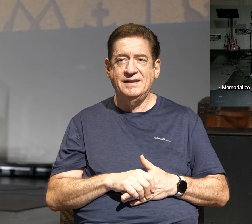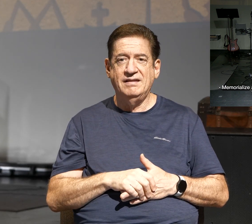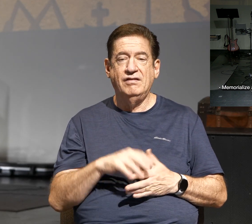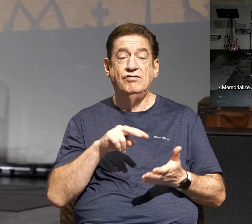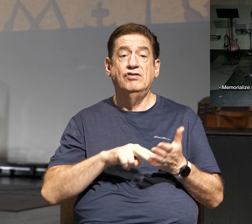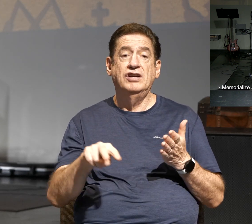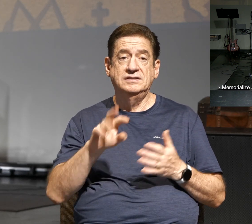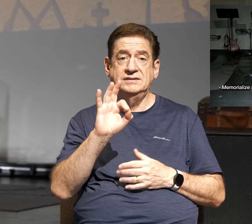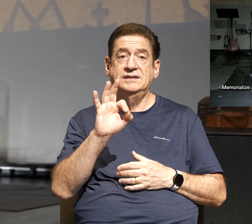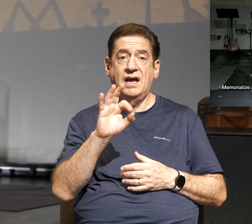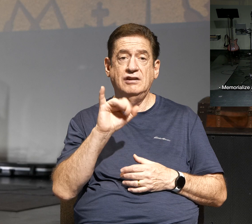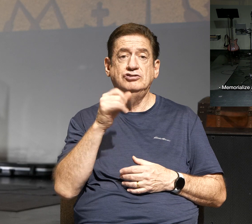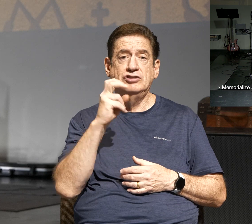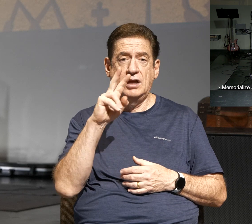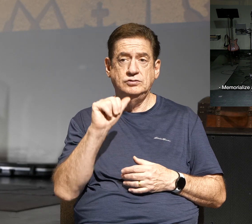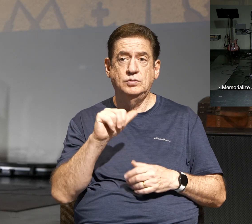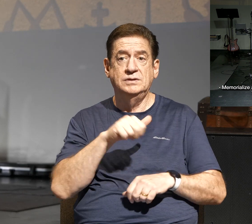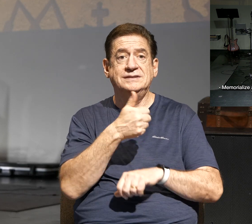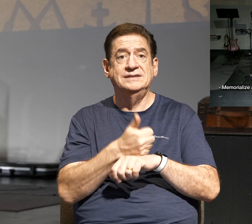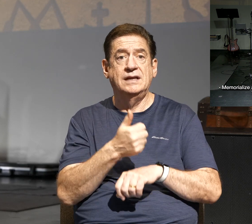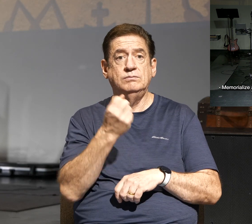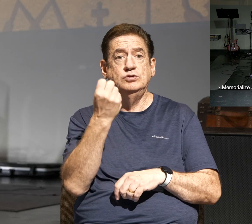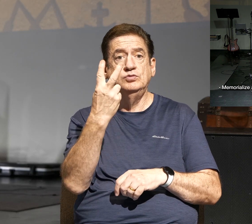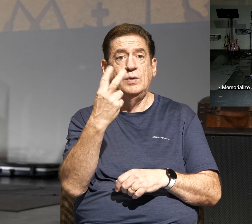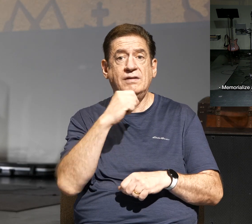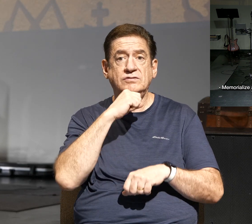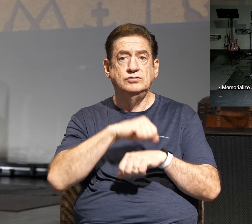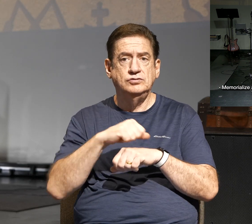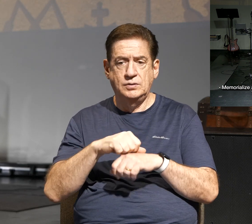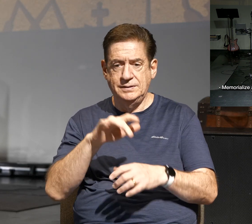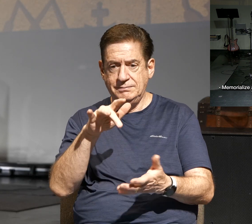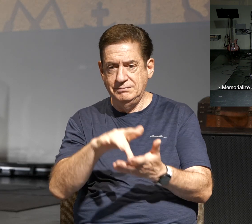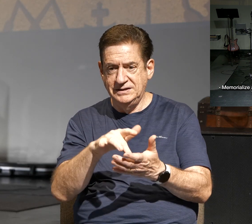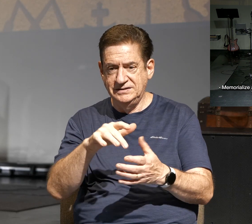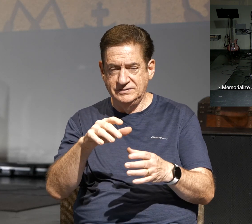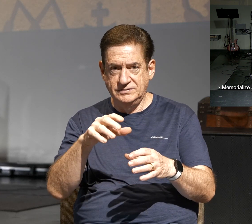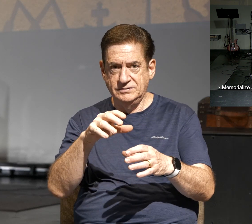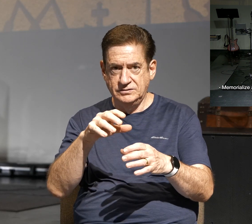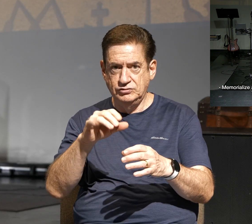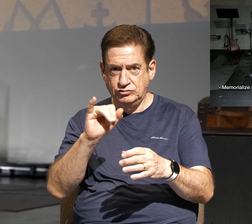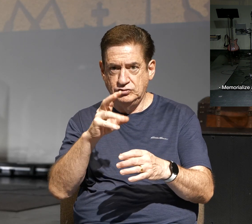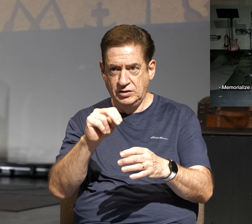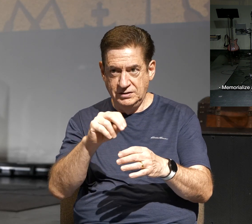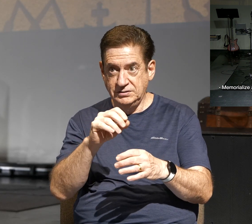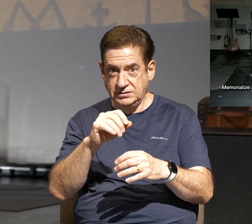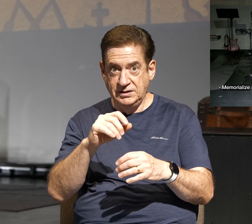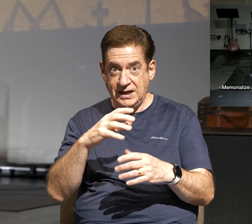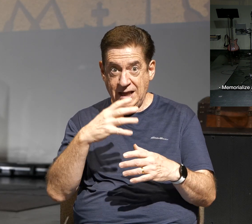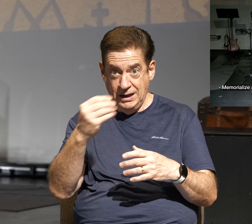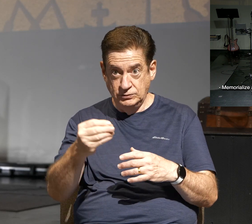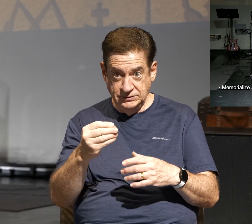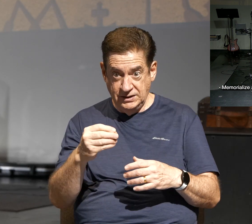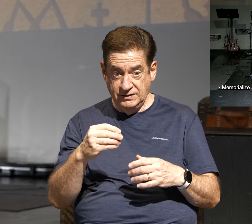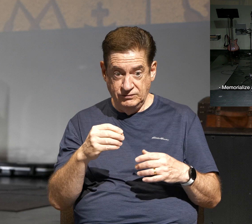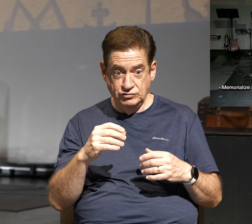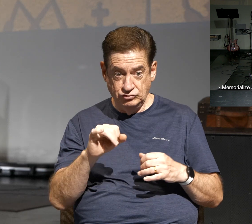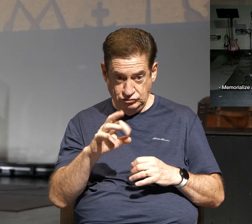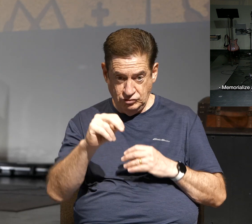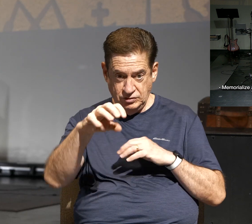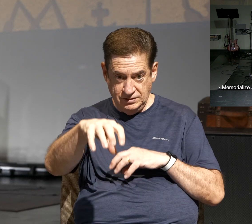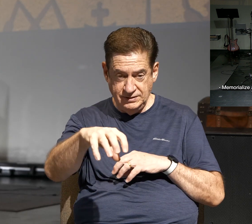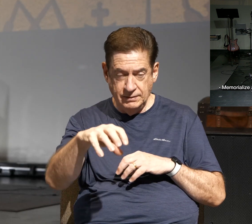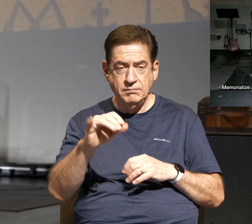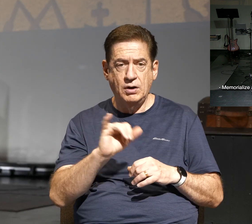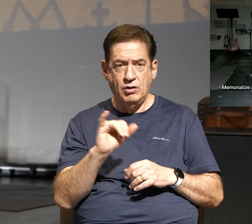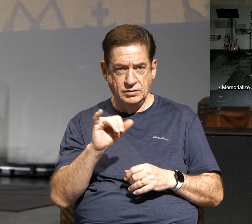Verse 9, and Joshua set up 12 stones in the midst of the Jordan. So he not only set up 12 stones on the outside of the Jordan, this is chapter